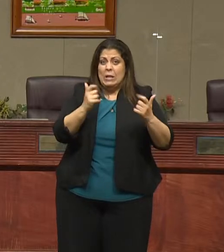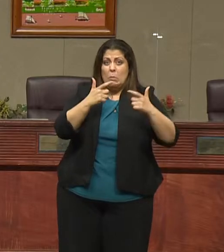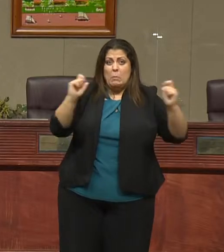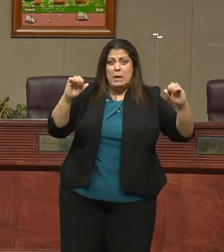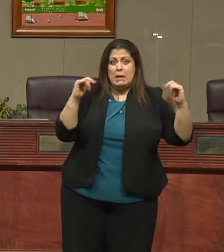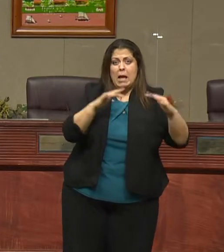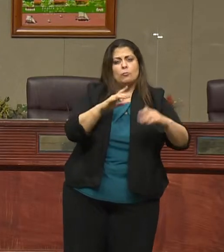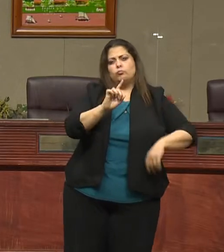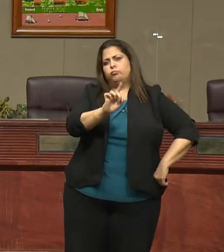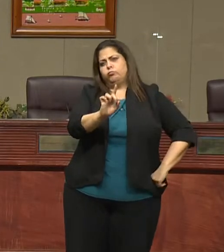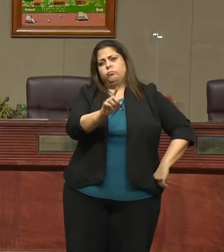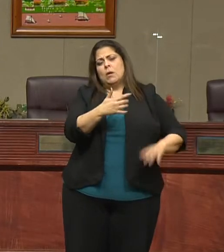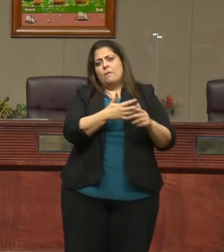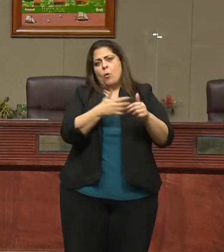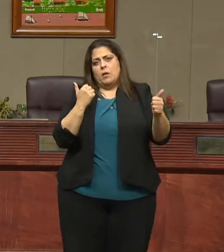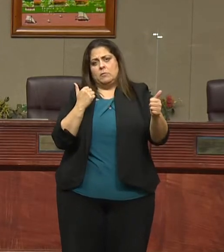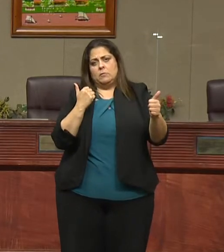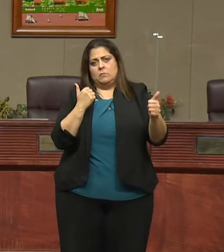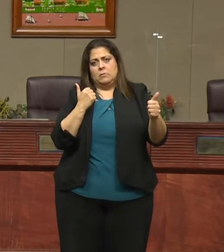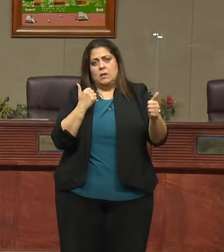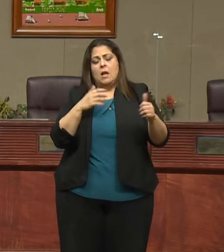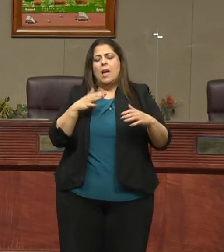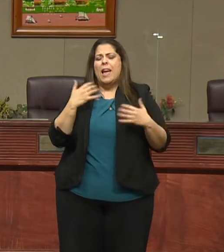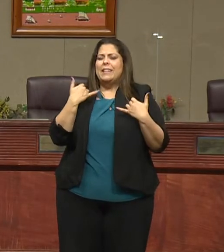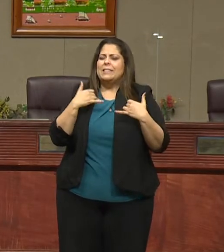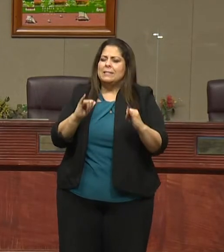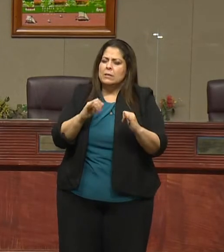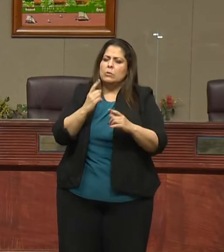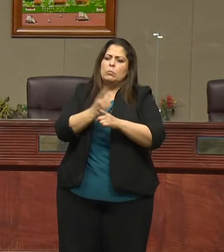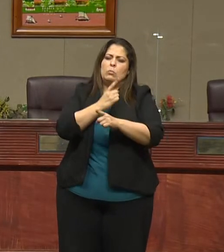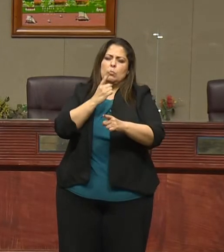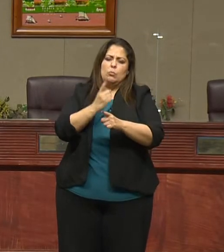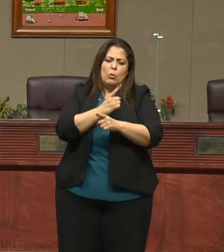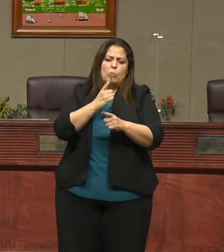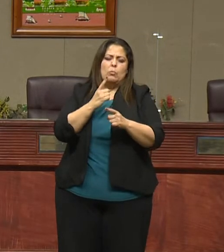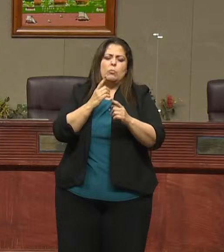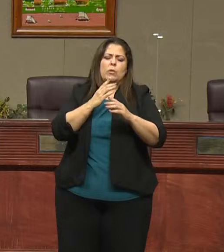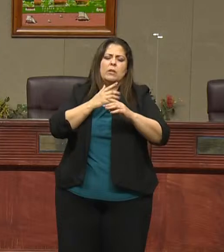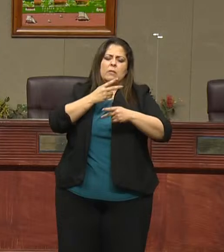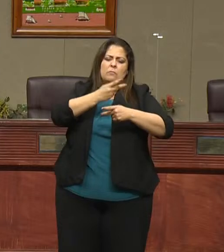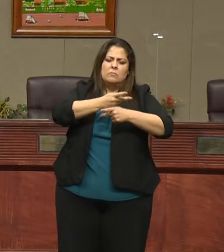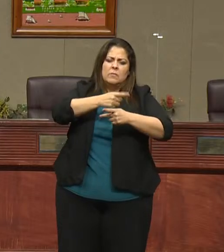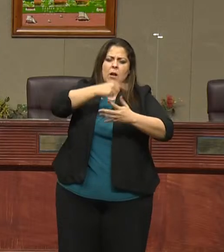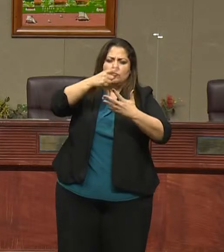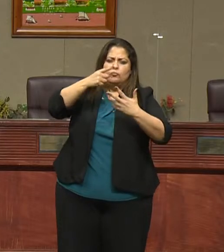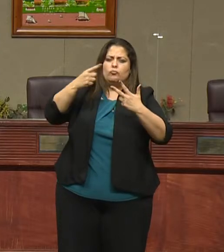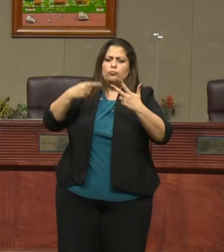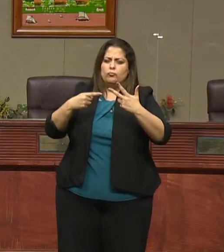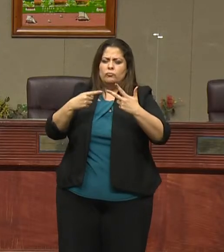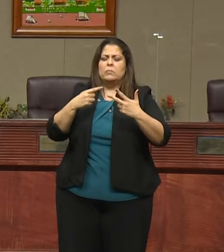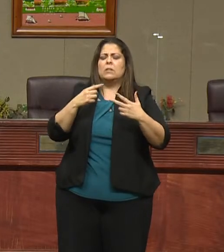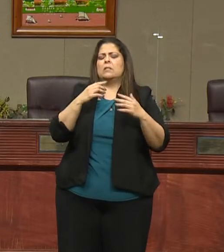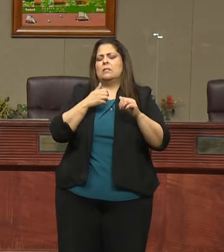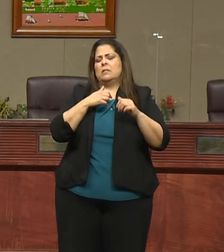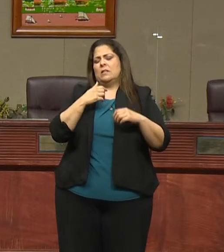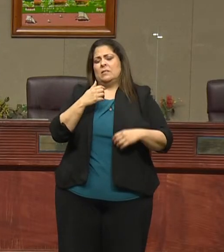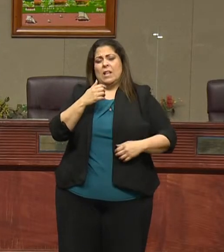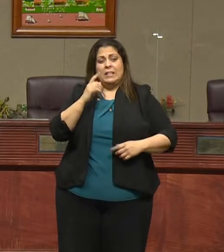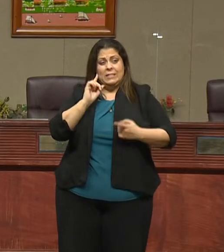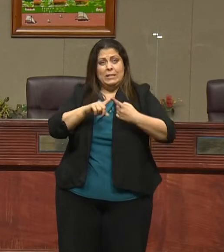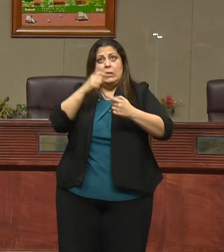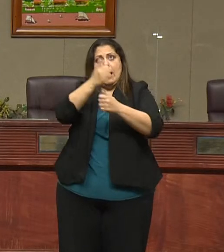and still continue to practice the good pandemic precautions until we can move to get everyone vaccinated who's